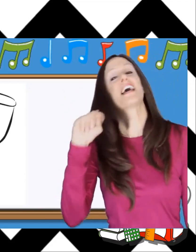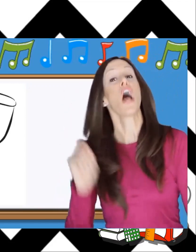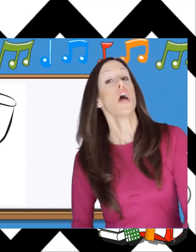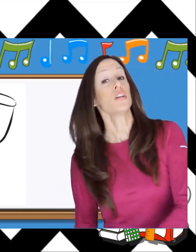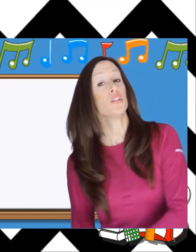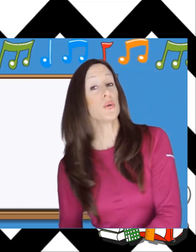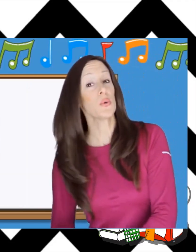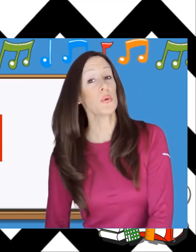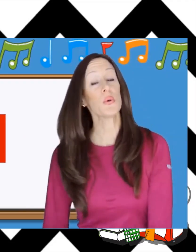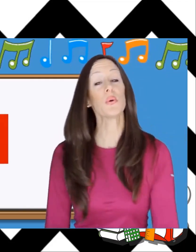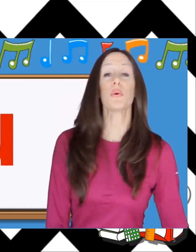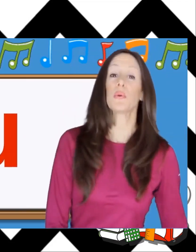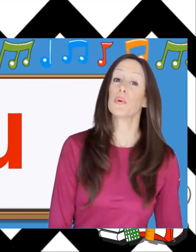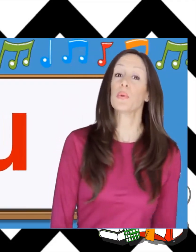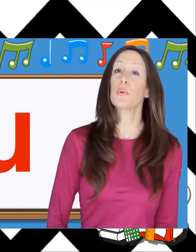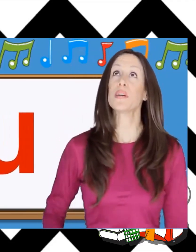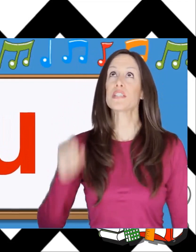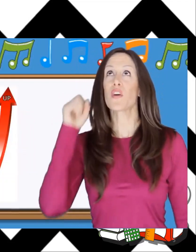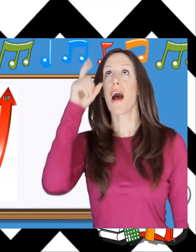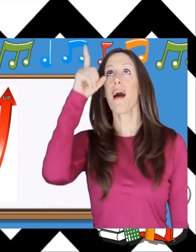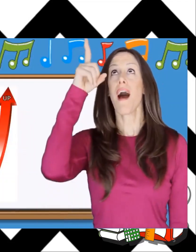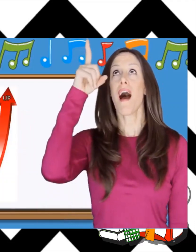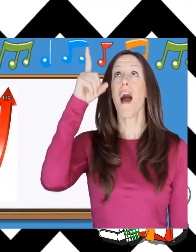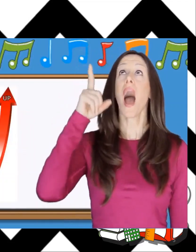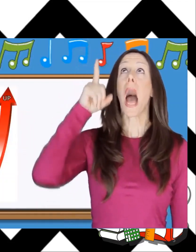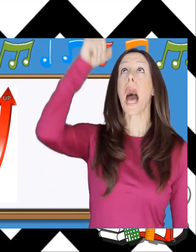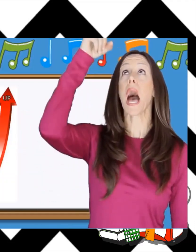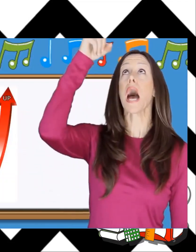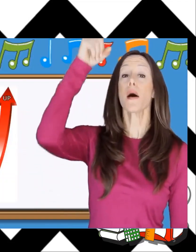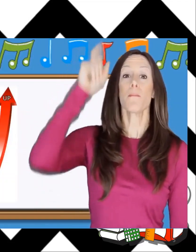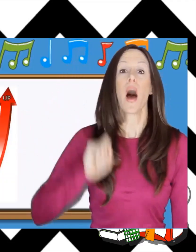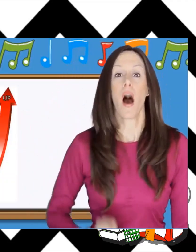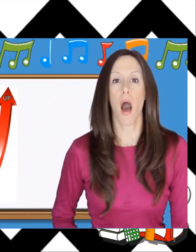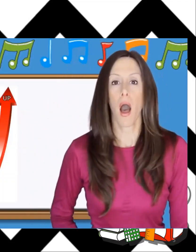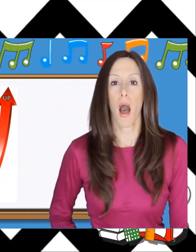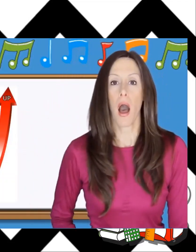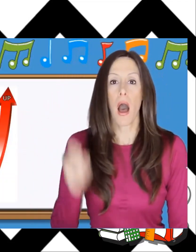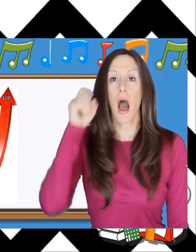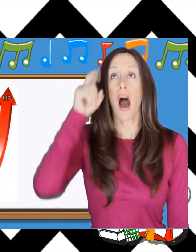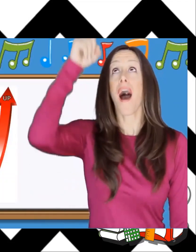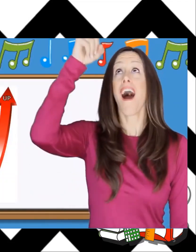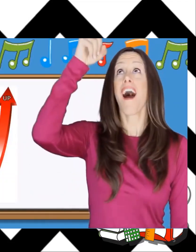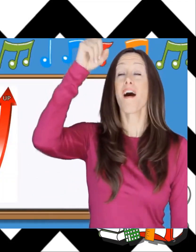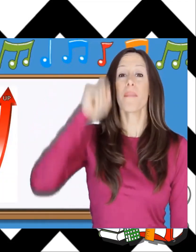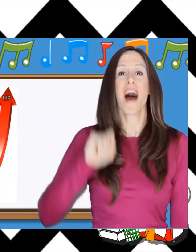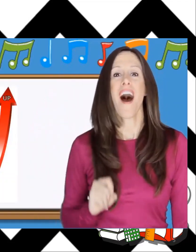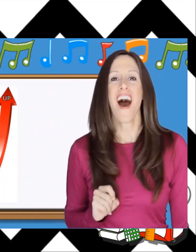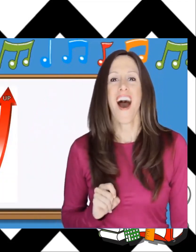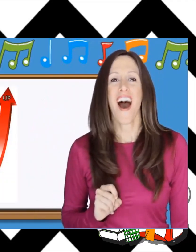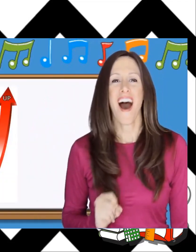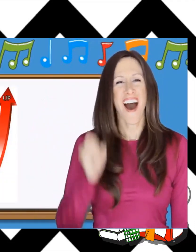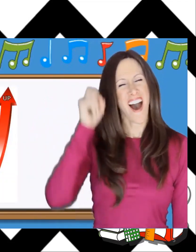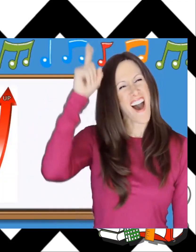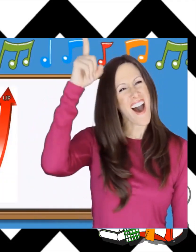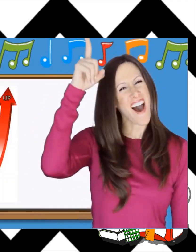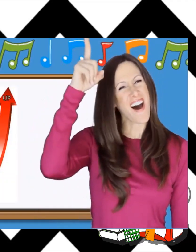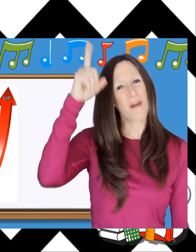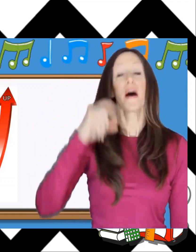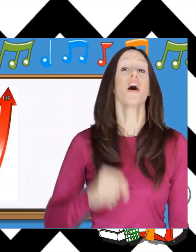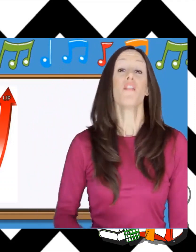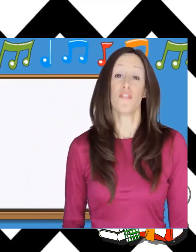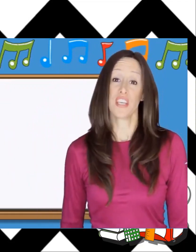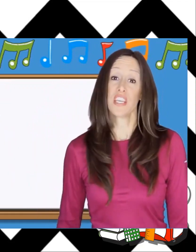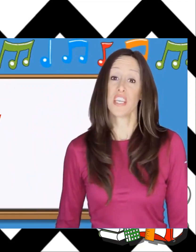toilet. U is for up, up,